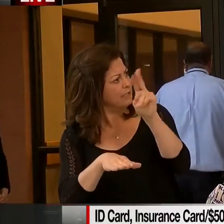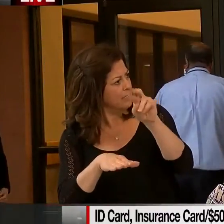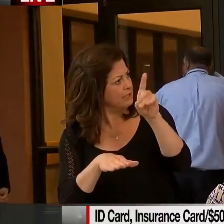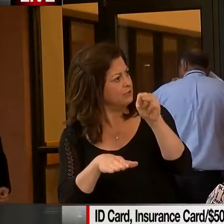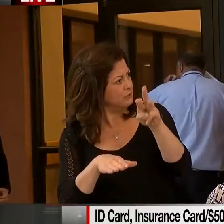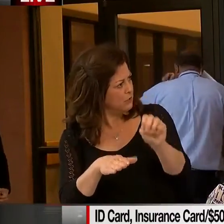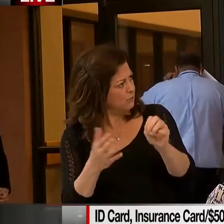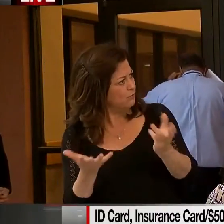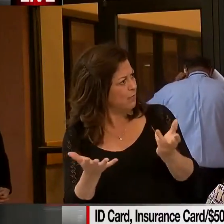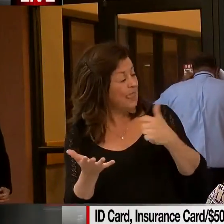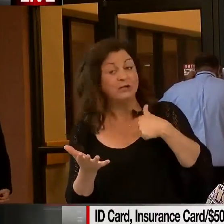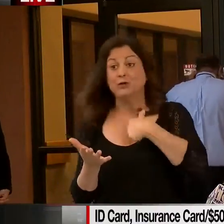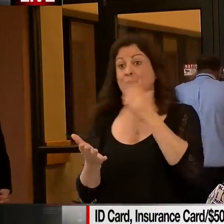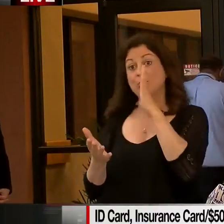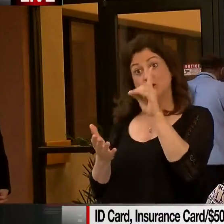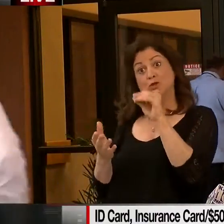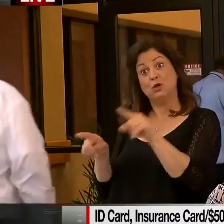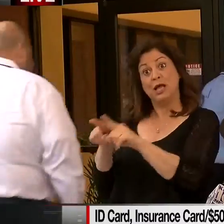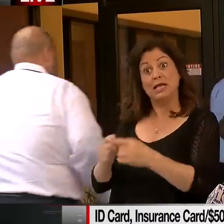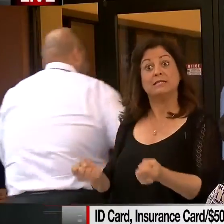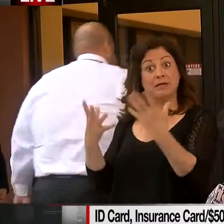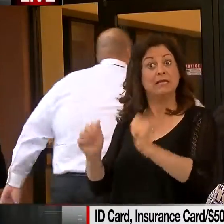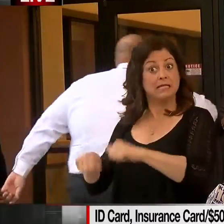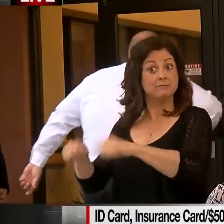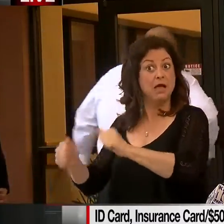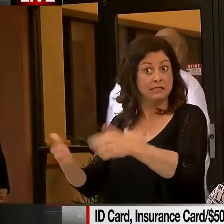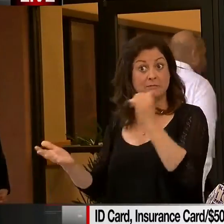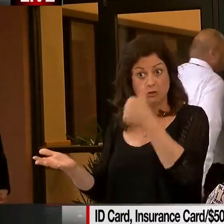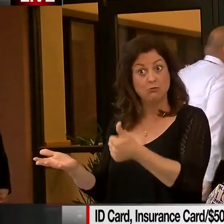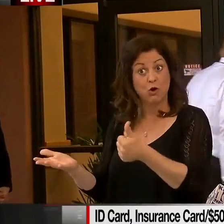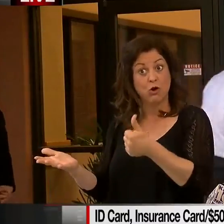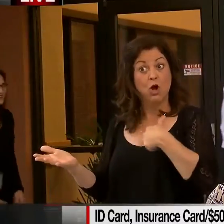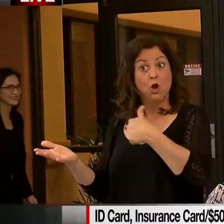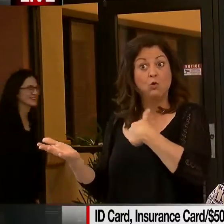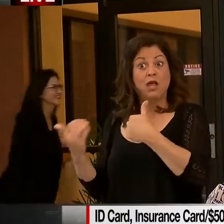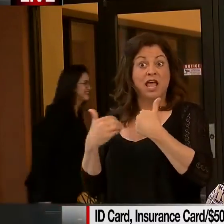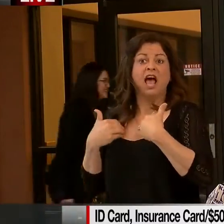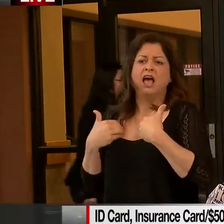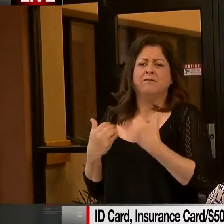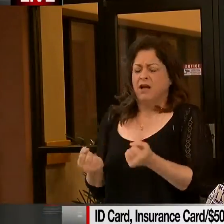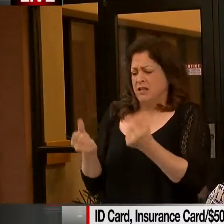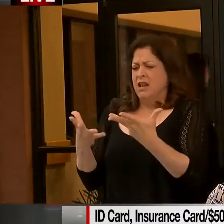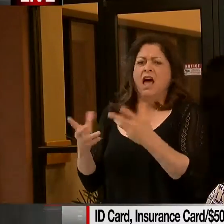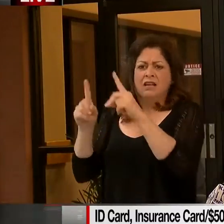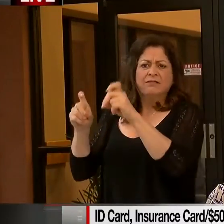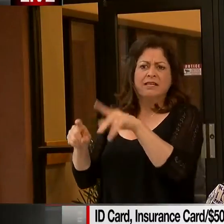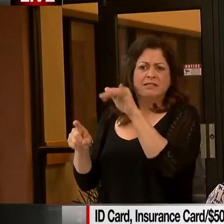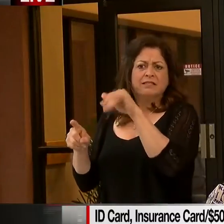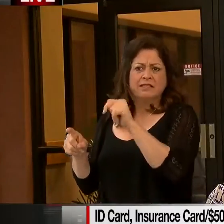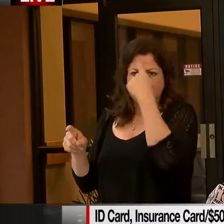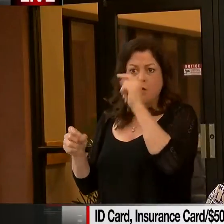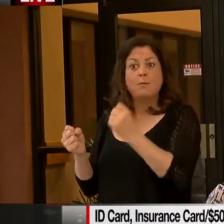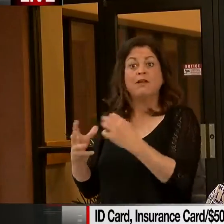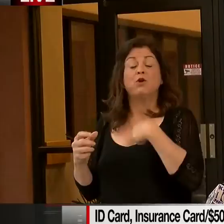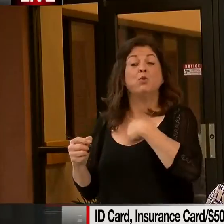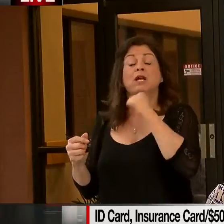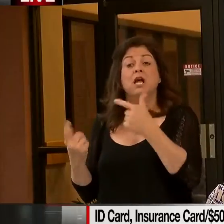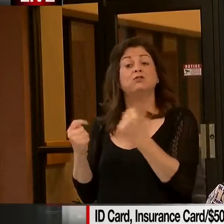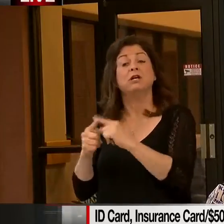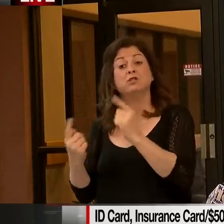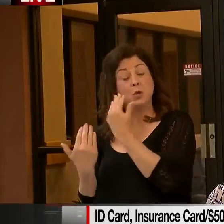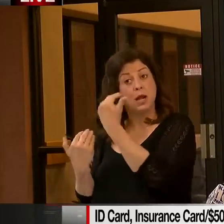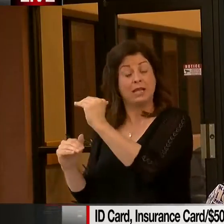We are going to do as many as we can, if equipment permits. Okay, it's not that we're trying to limit, it's